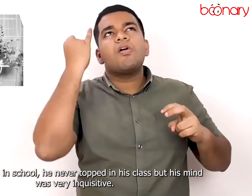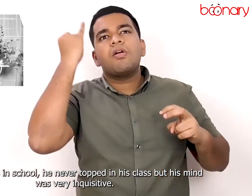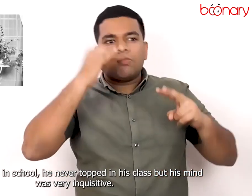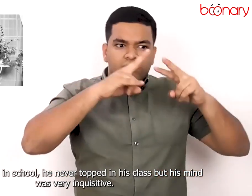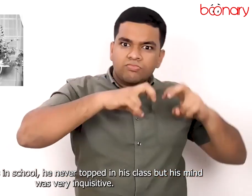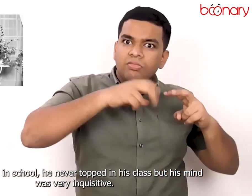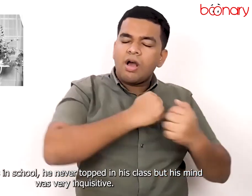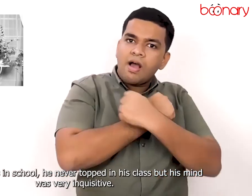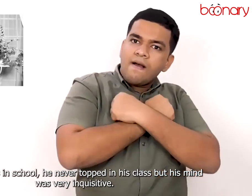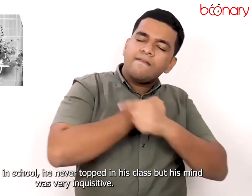very inquisitive.